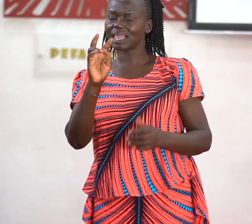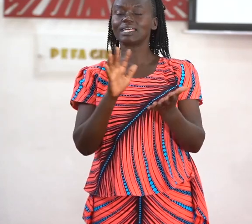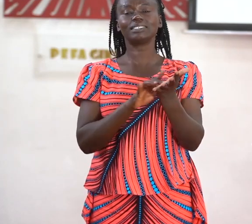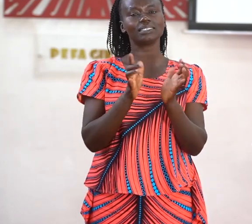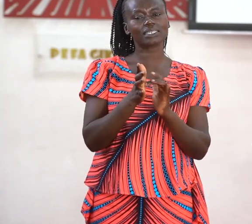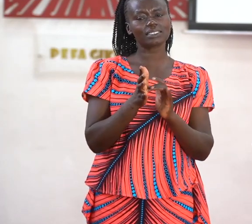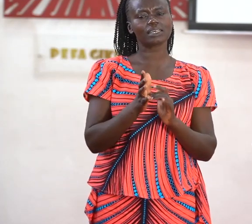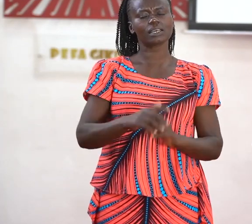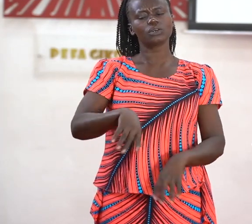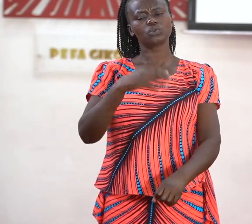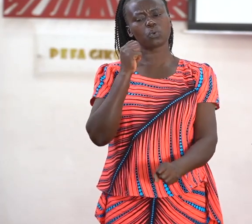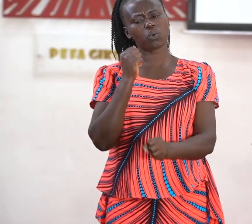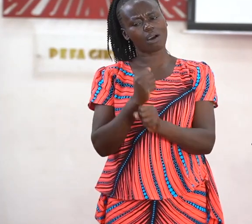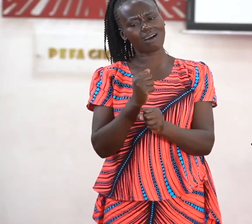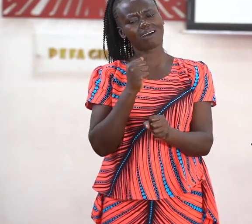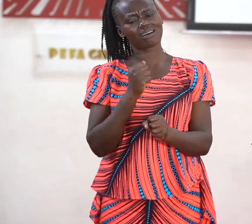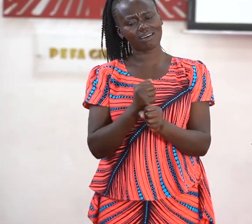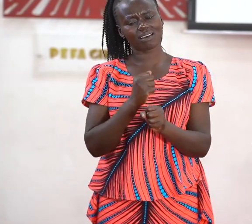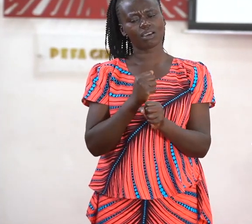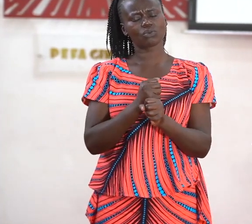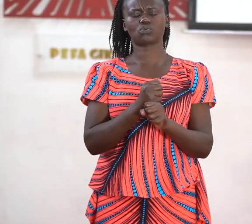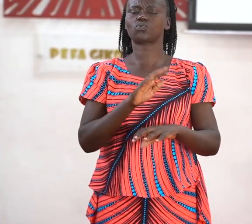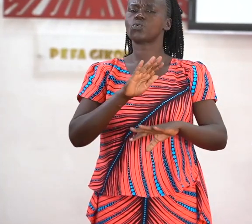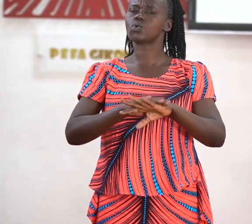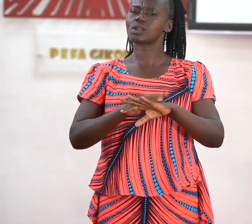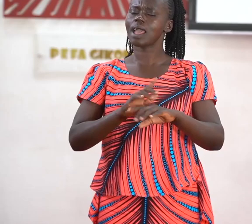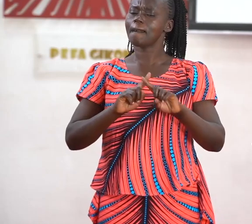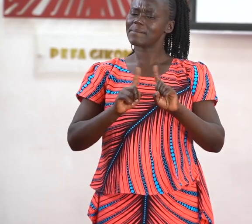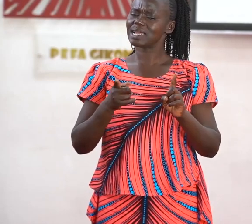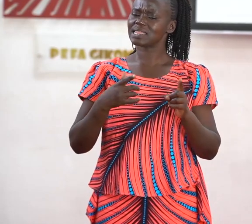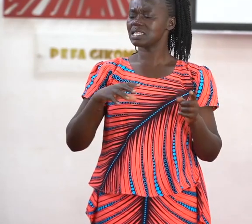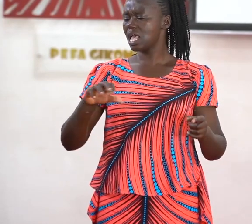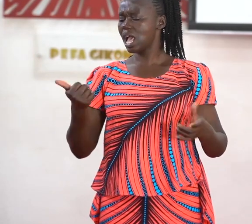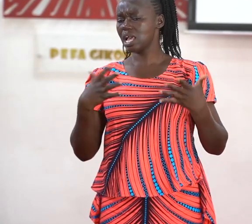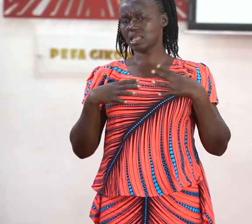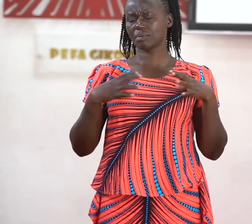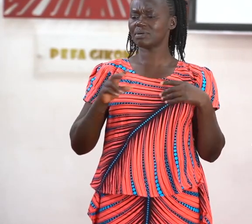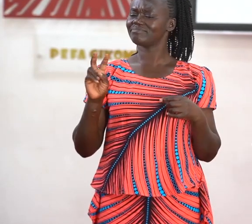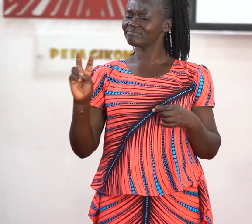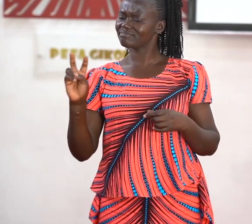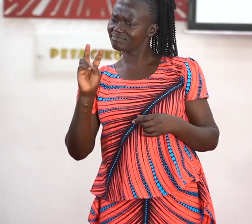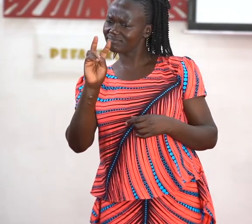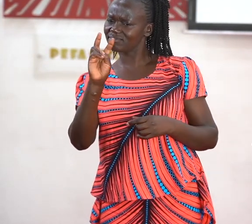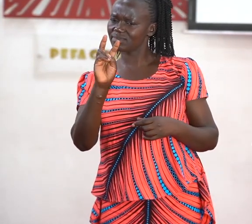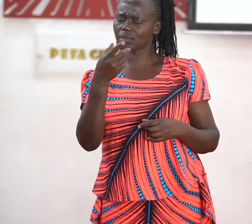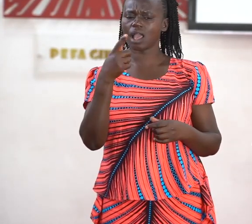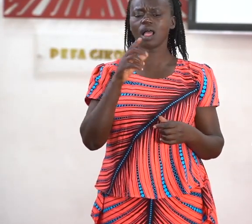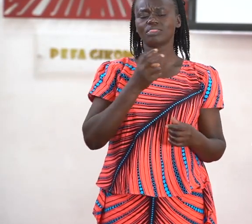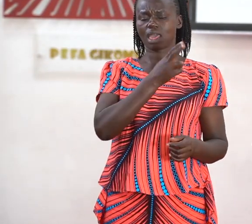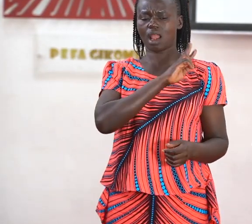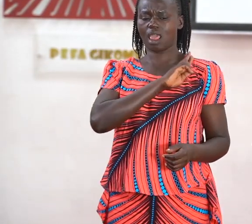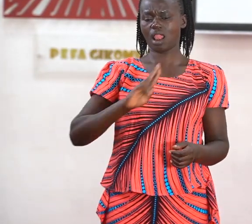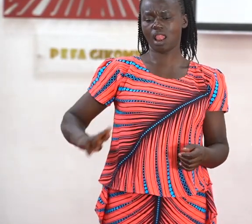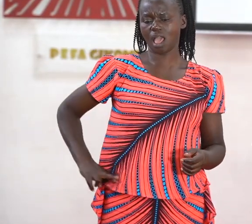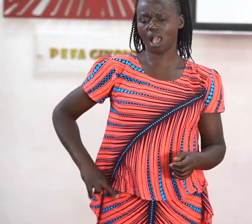in the business of going, of doing good, but the Pharisees were on the business of looking at their religion,